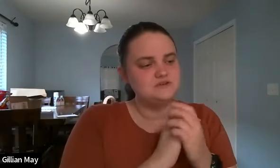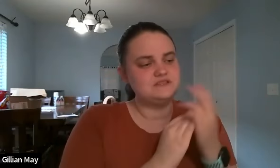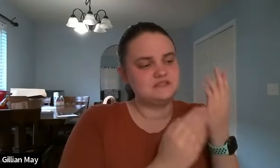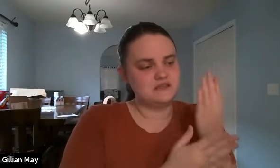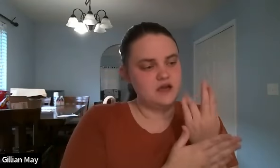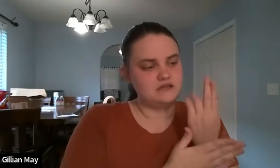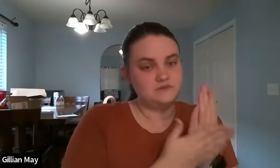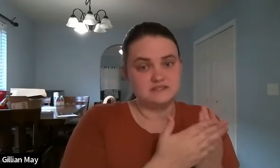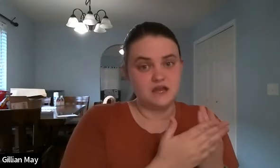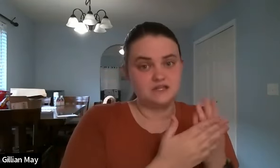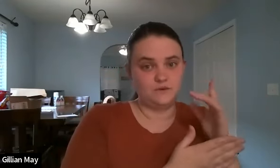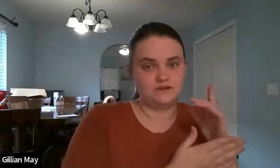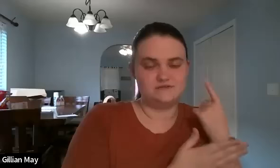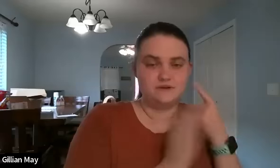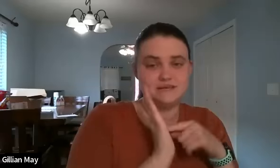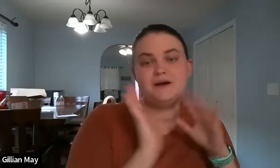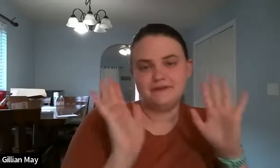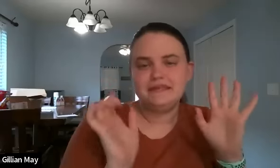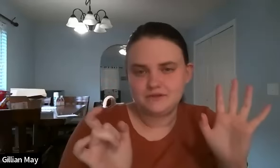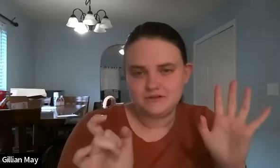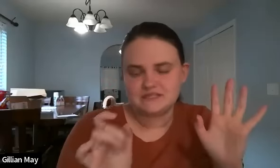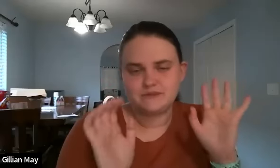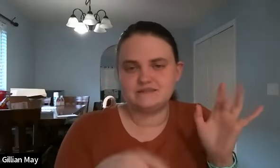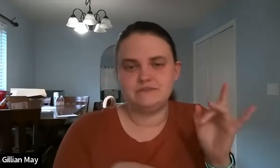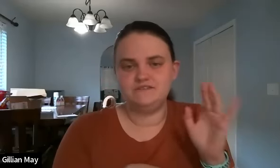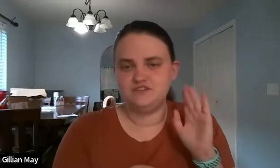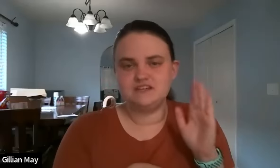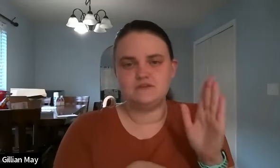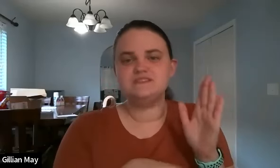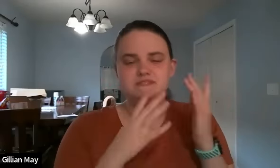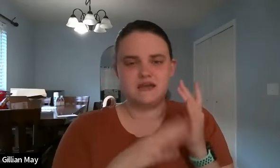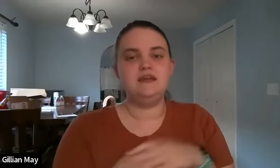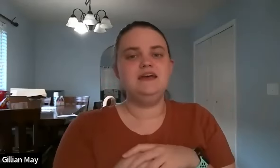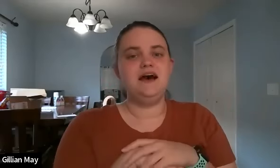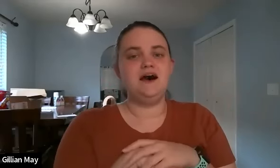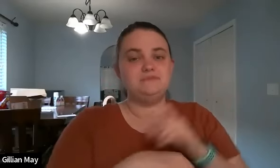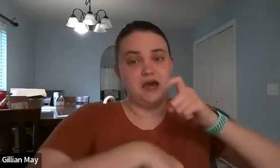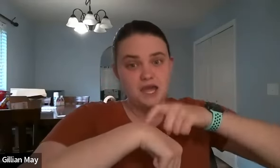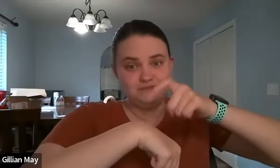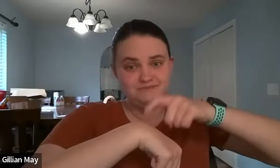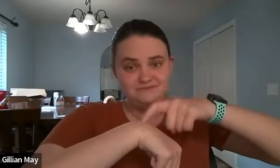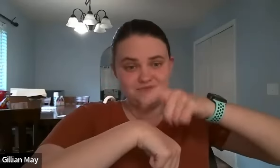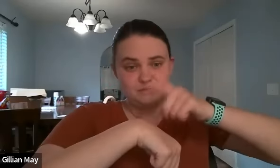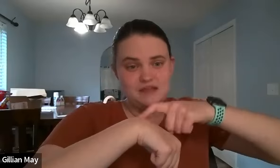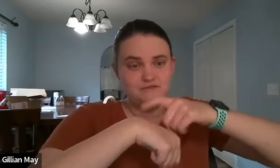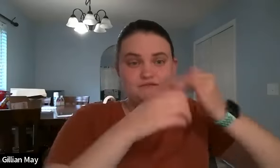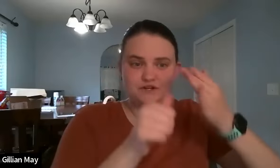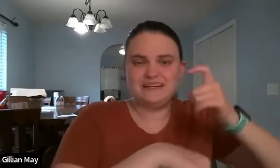used some of the signs for it. So for example, I'm going to give you all this because I mean, if you didn't know this, would be sad. Time. So like for the first one,